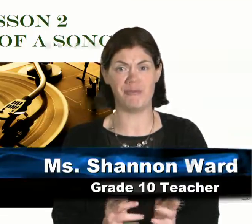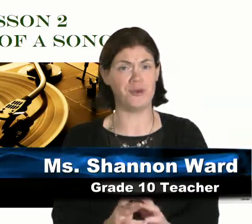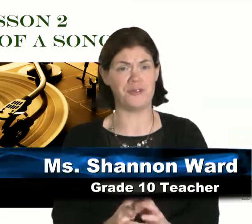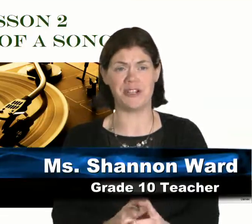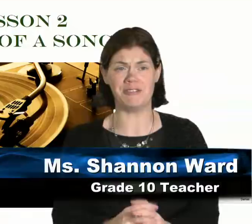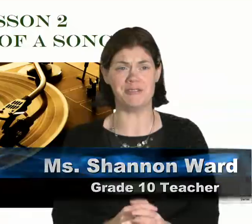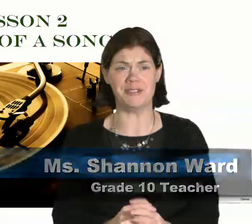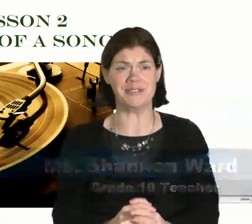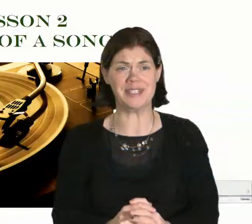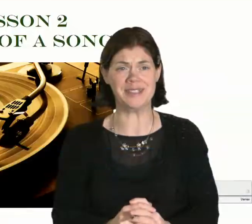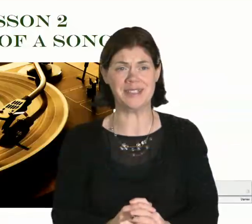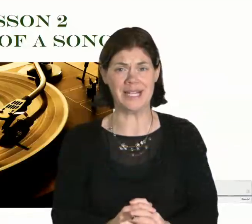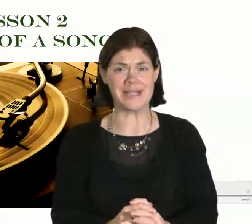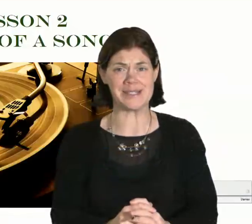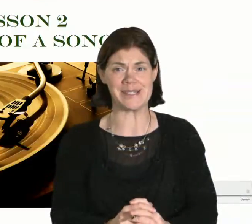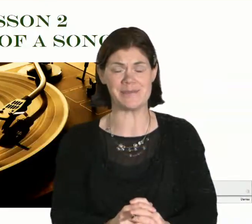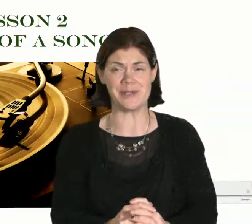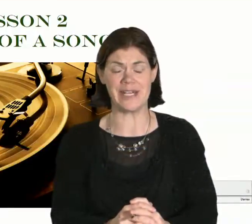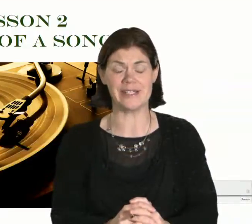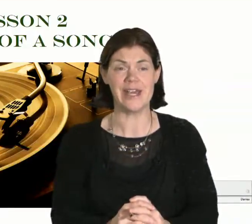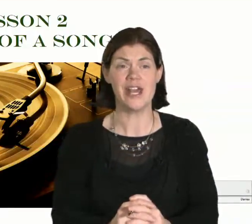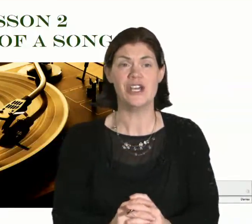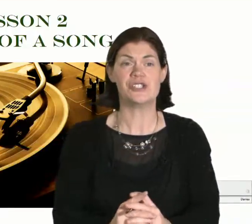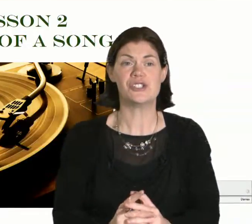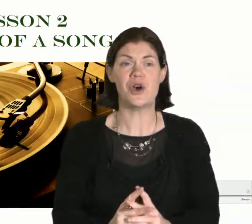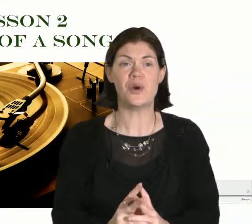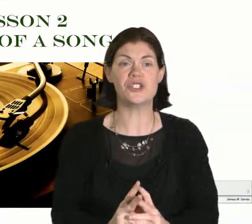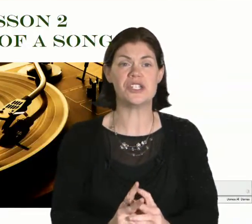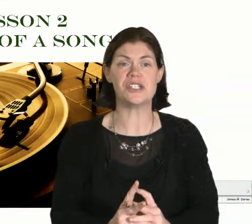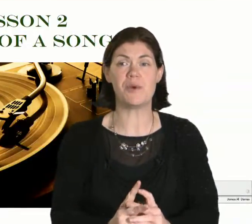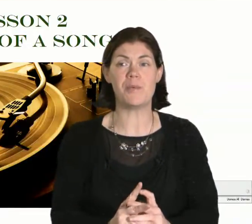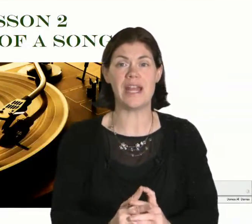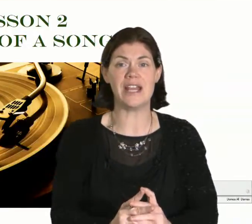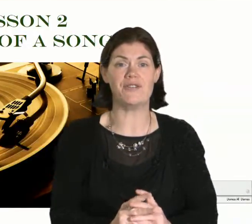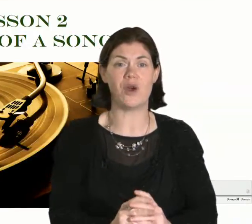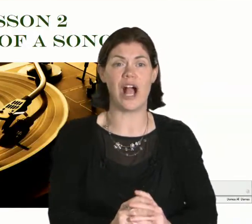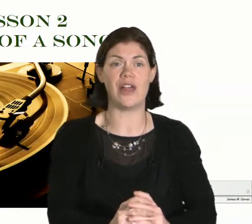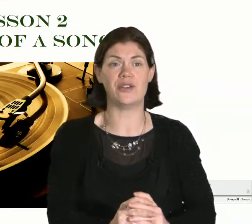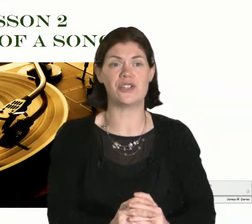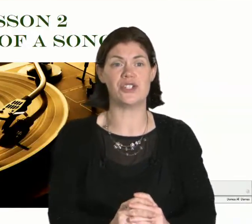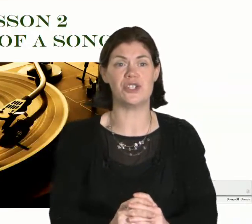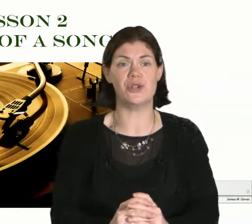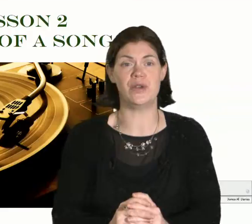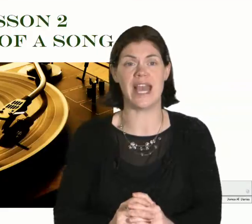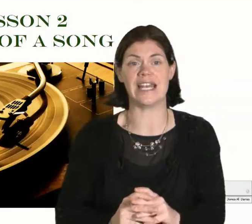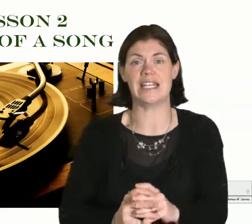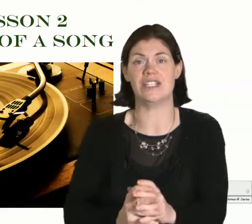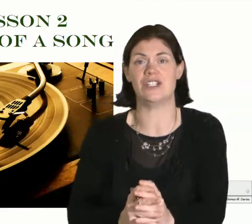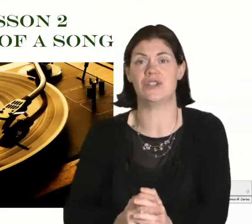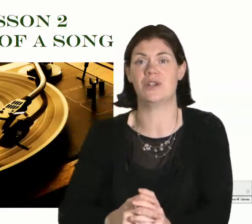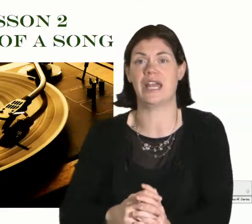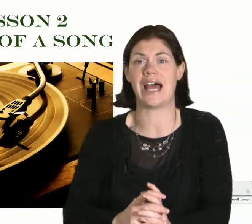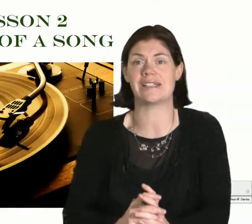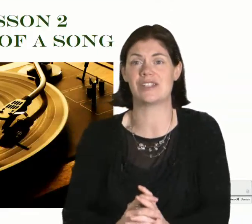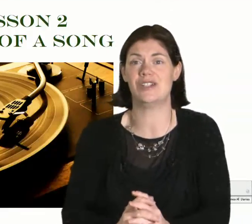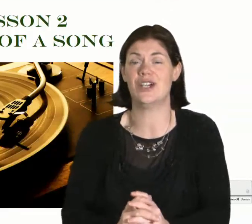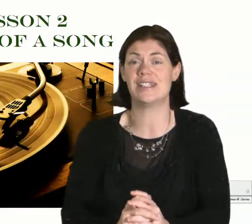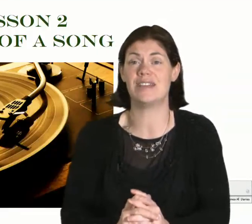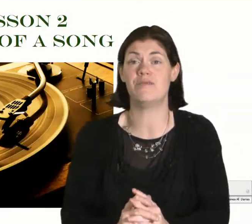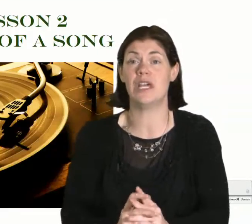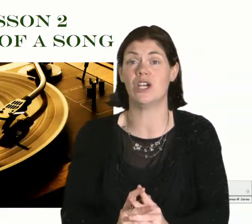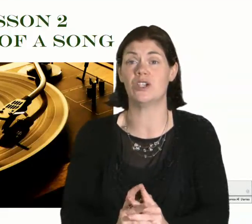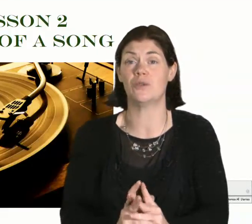about 4 or 5 of you in class this morning. So just as we're waiting for others to get into class,